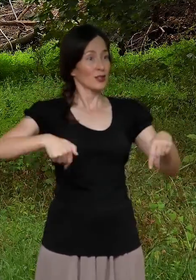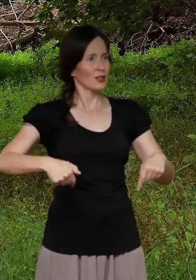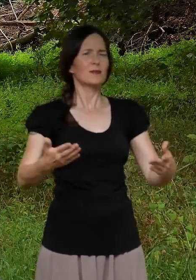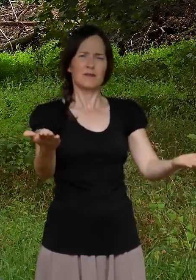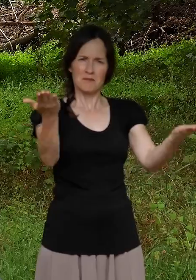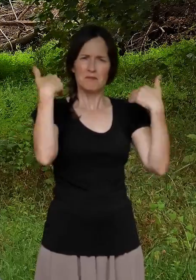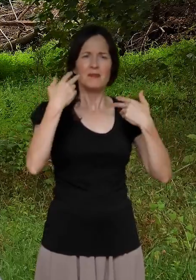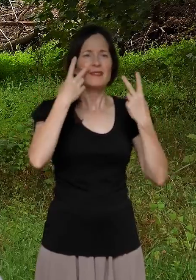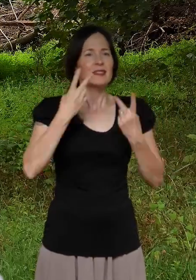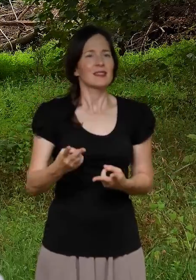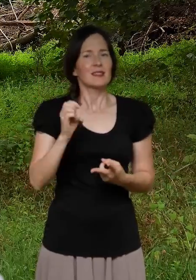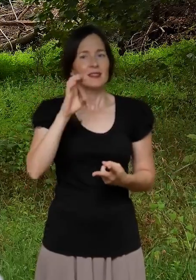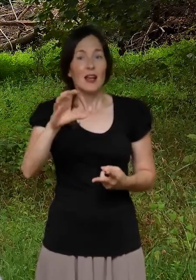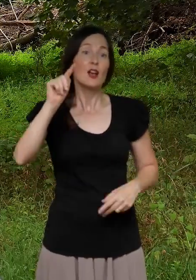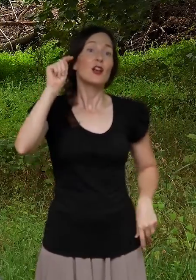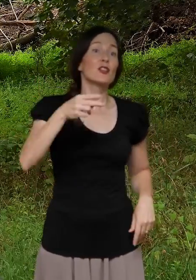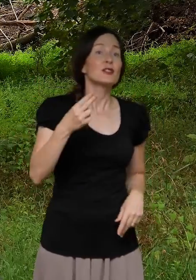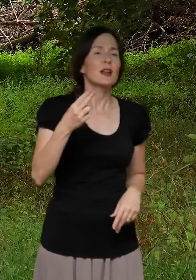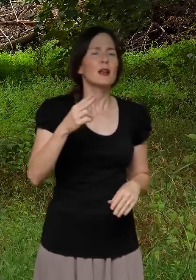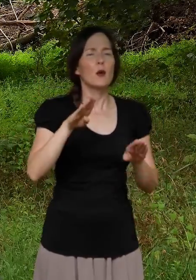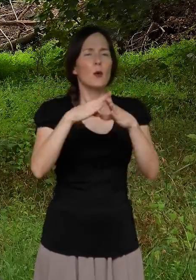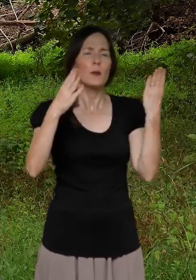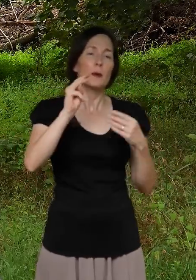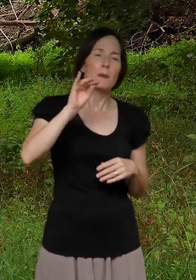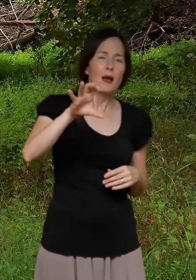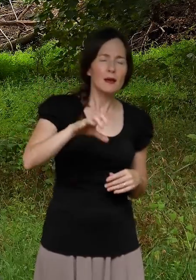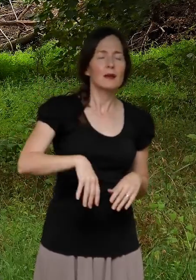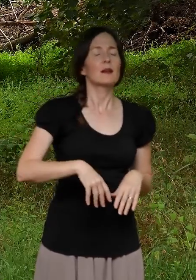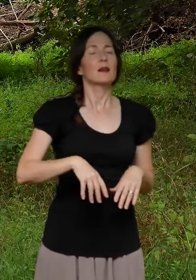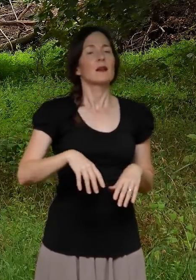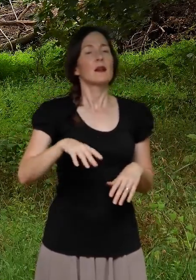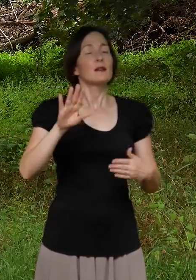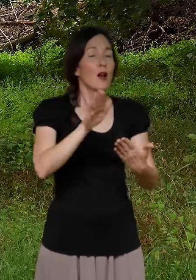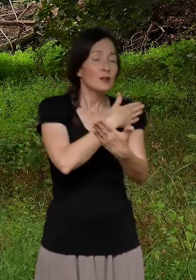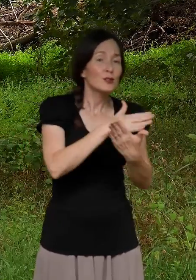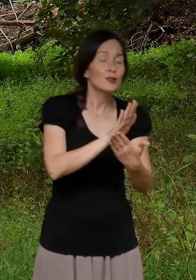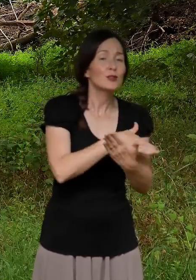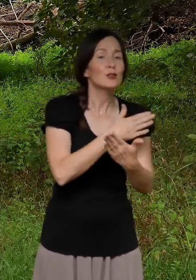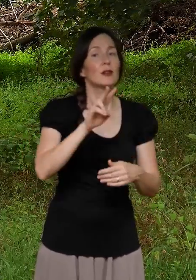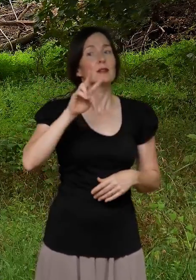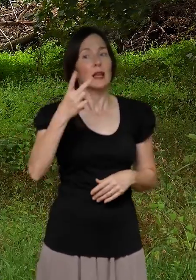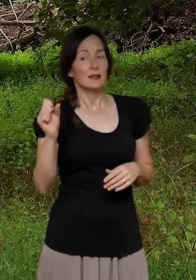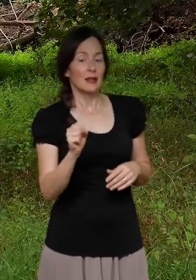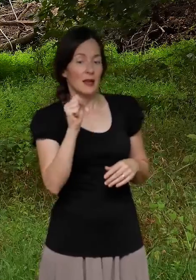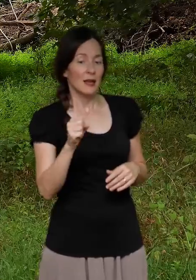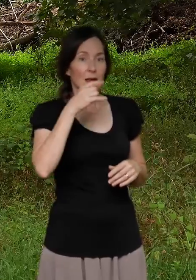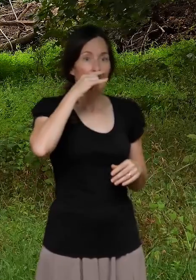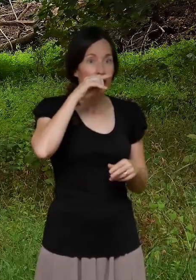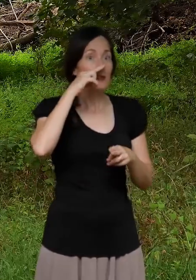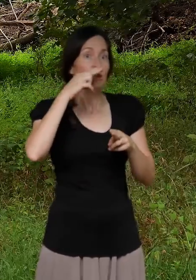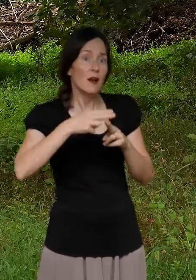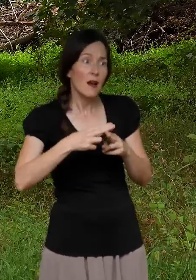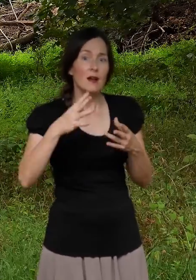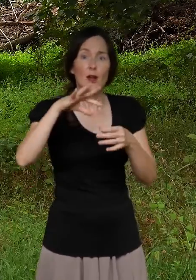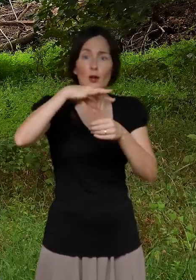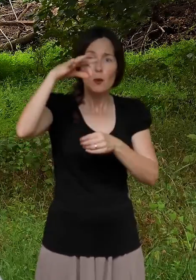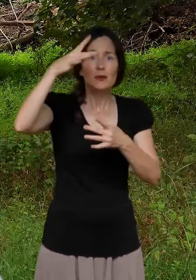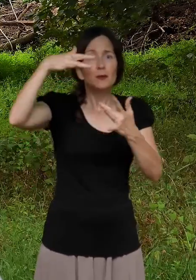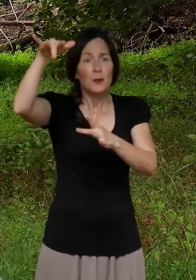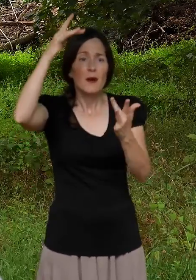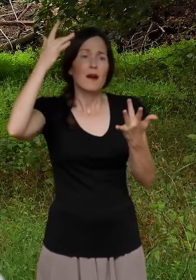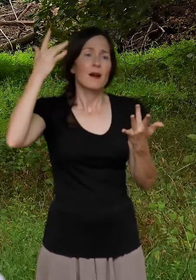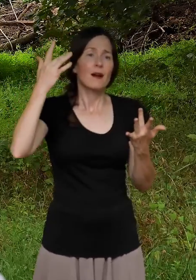itself into a model for climate resilience. This 13-acre pond we're standing next to is the beginning of our next 250